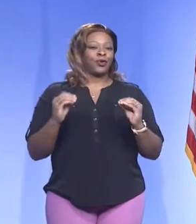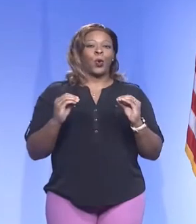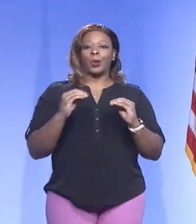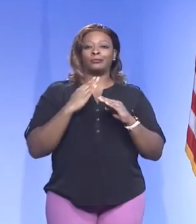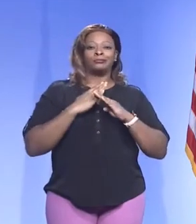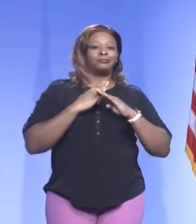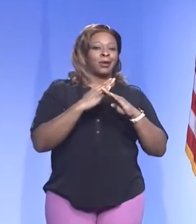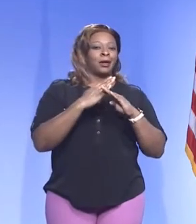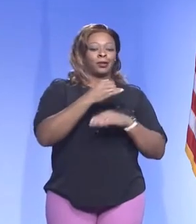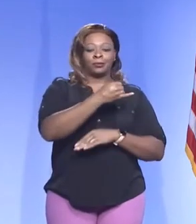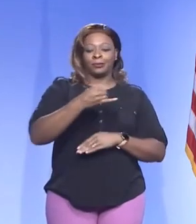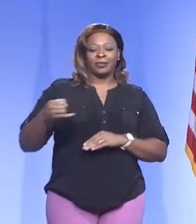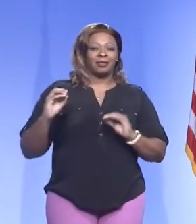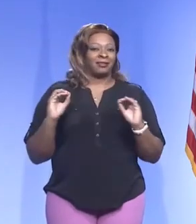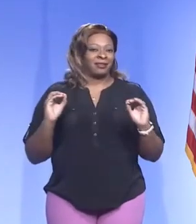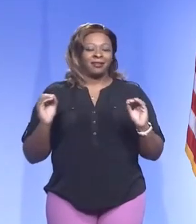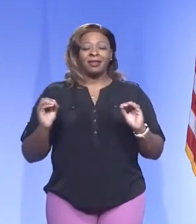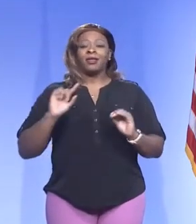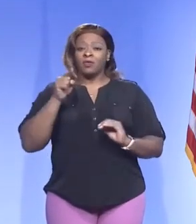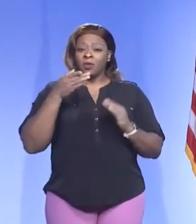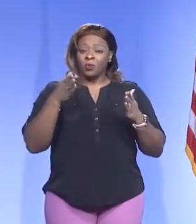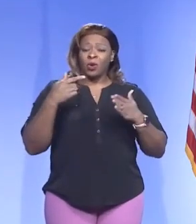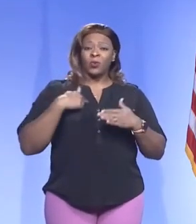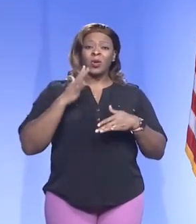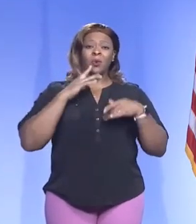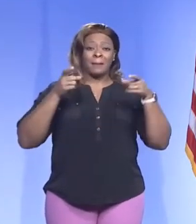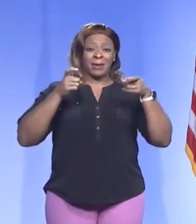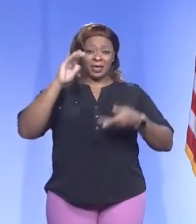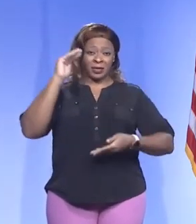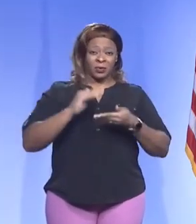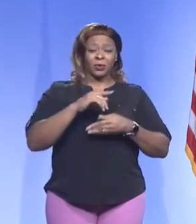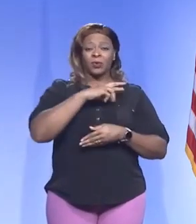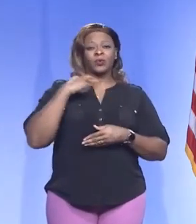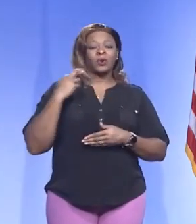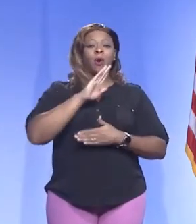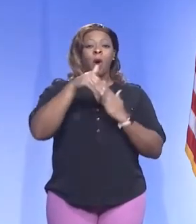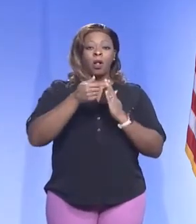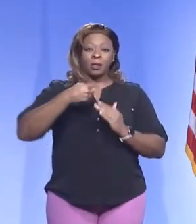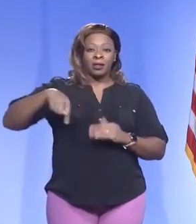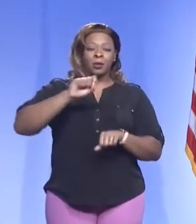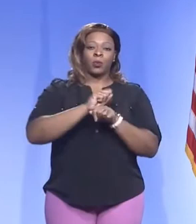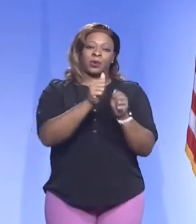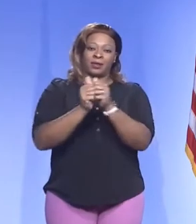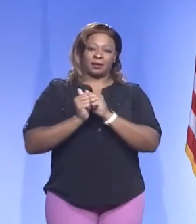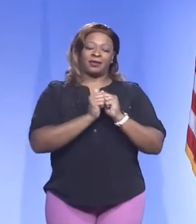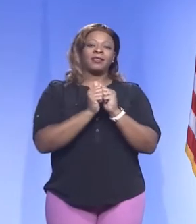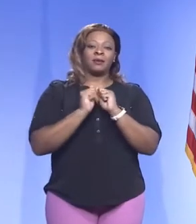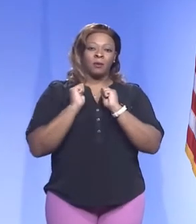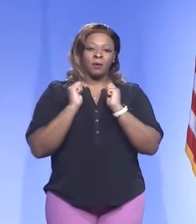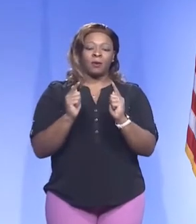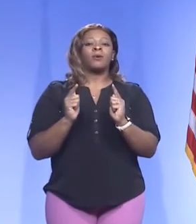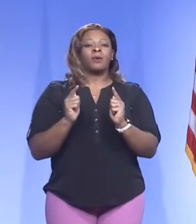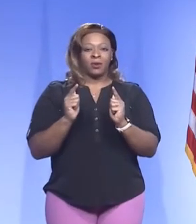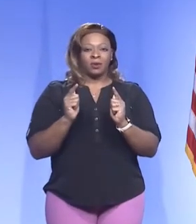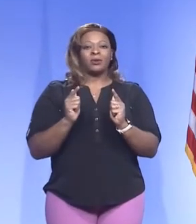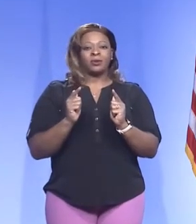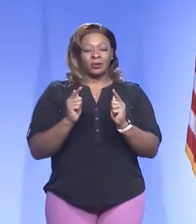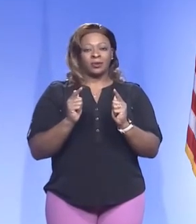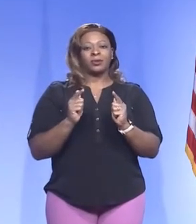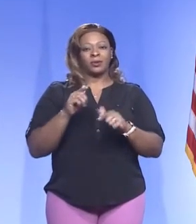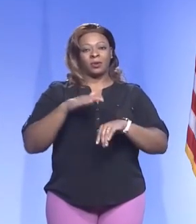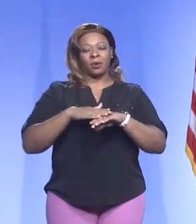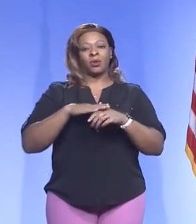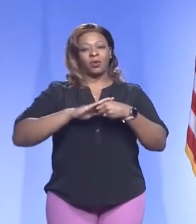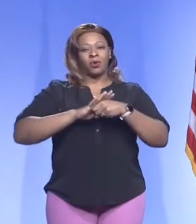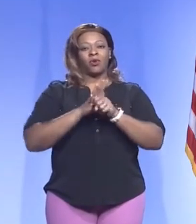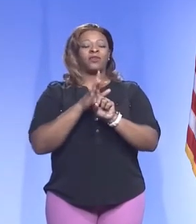boundaries, and that the only way we're going to mitigate risk is for all of us collectively to work together on our